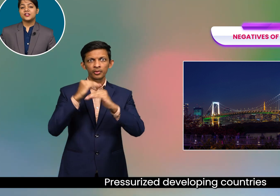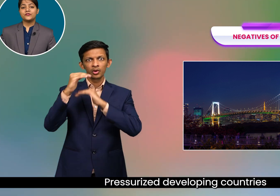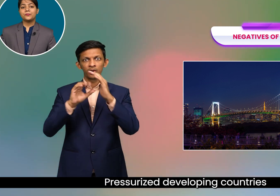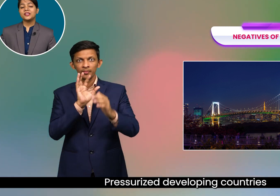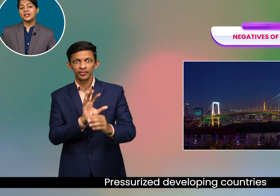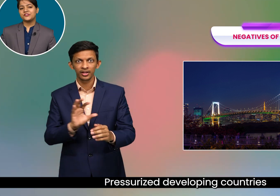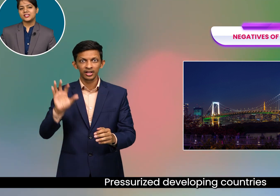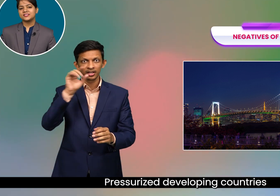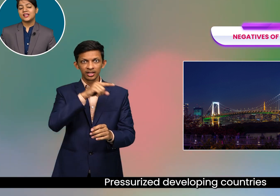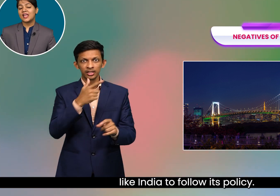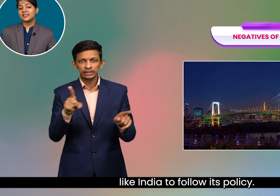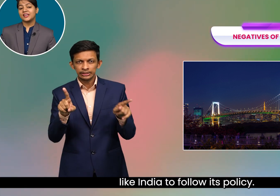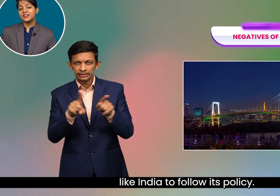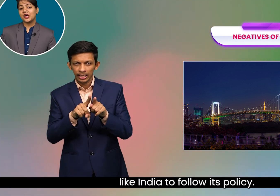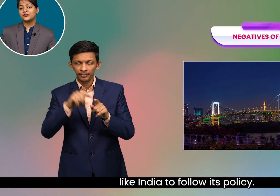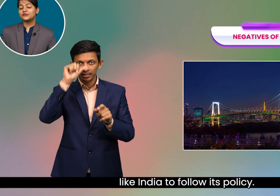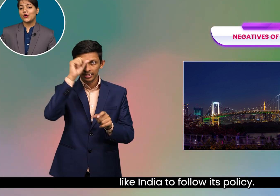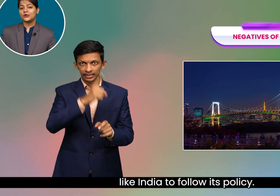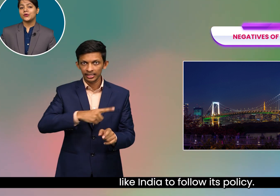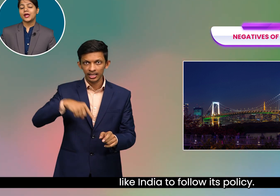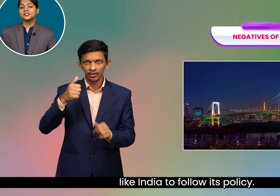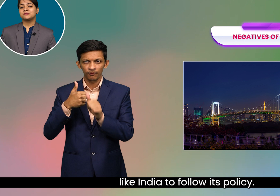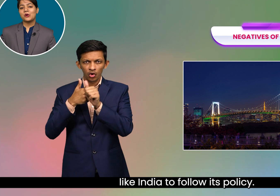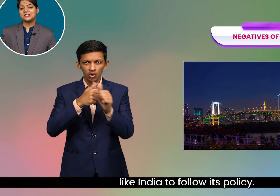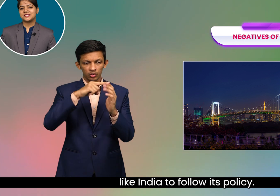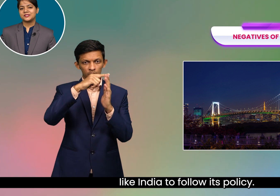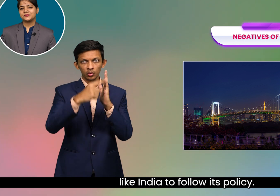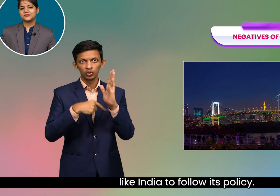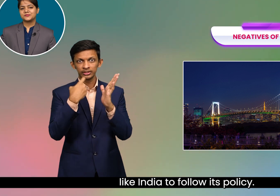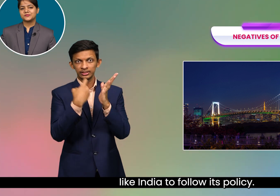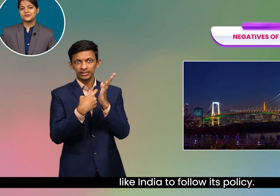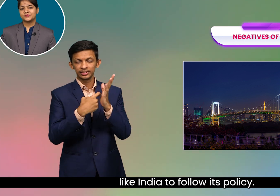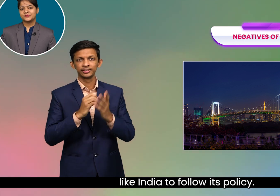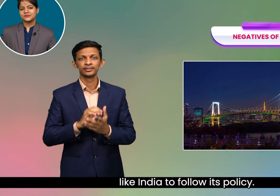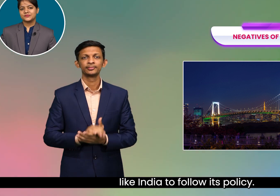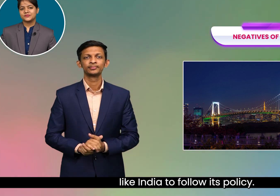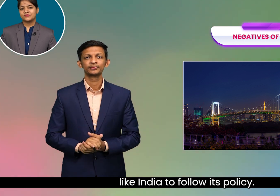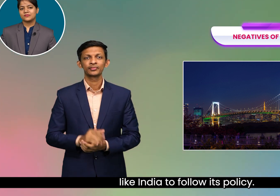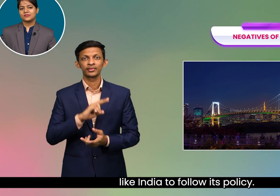Pressurized developing countries like India to follow its policy.